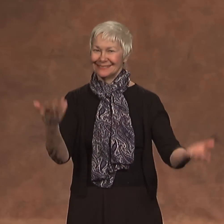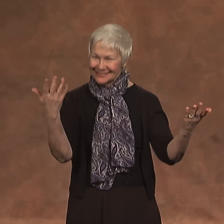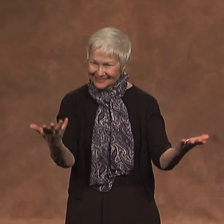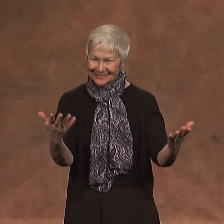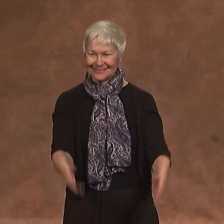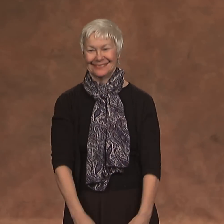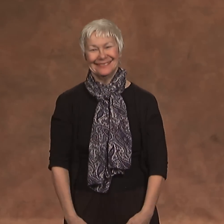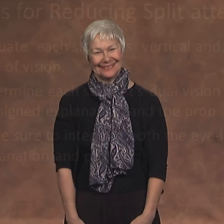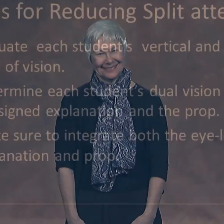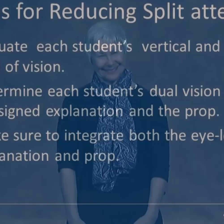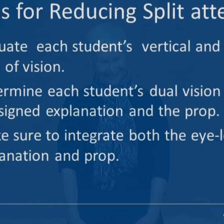learning.